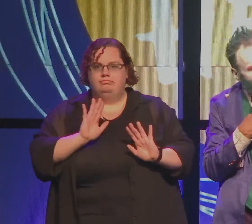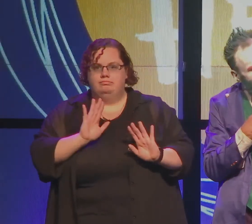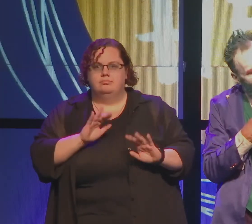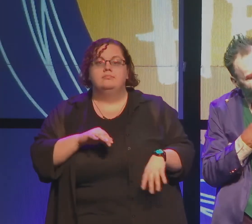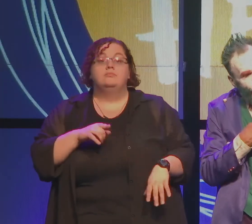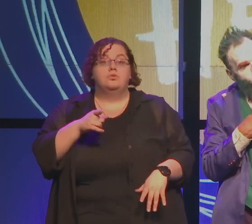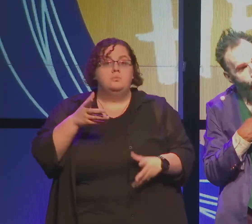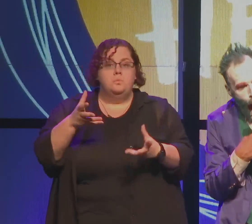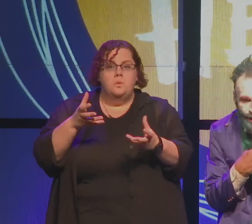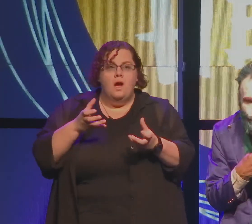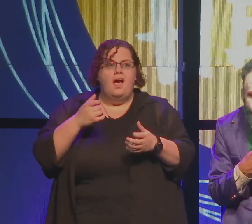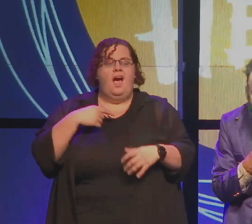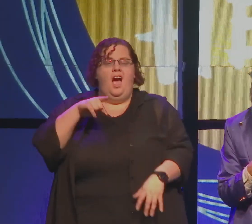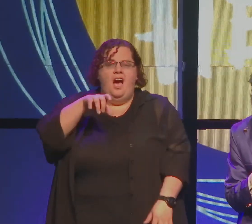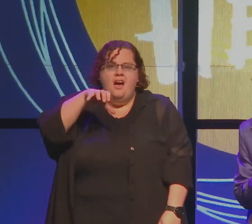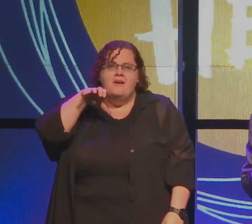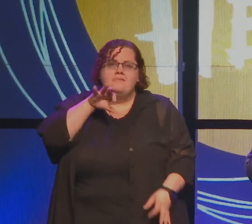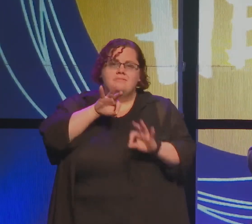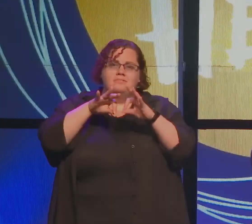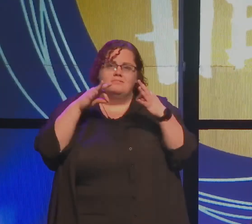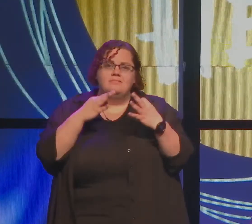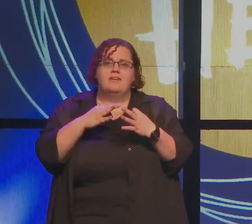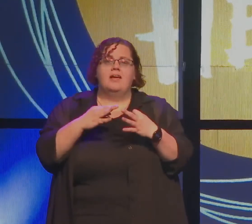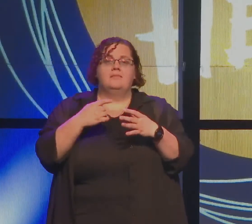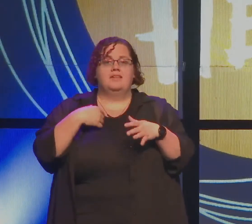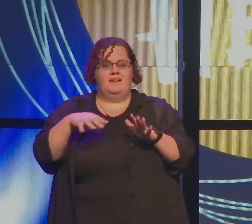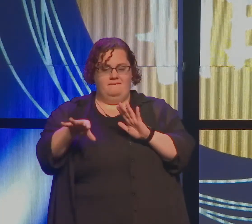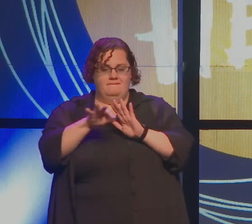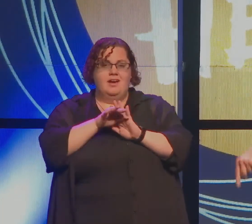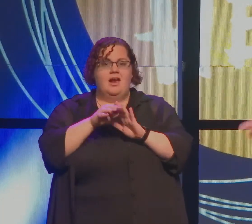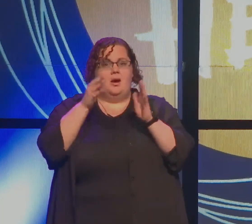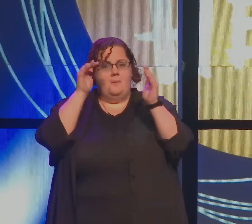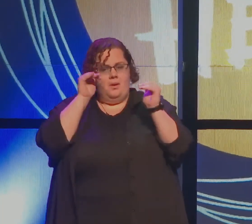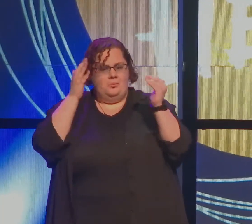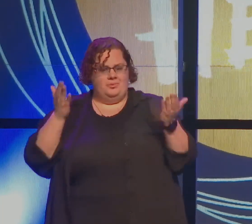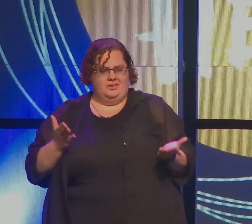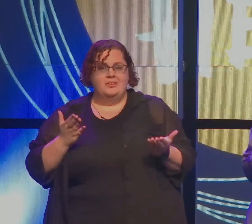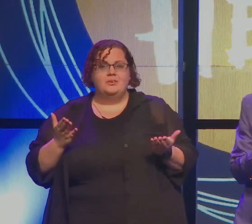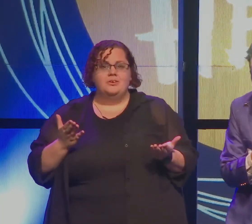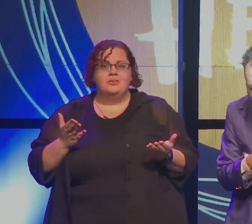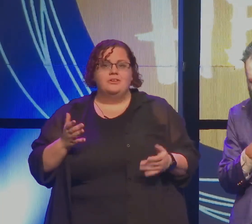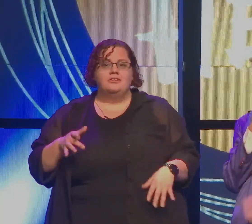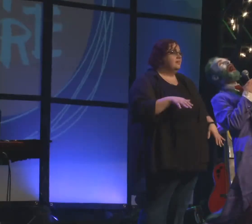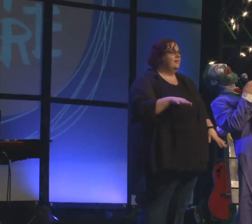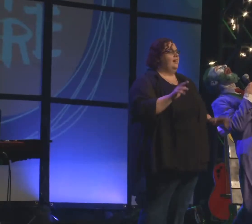Do you really want hundreds of families finding out that hope is here?